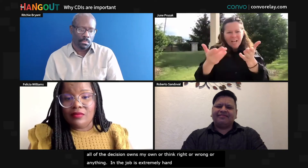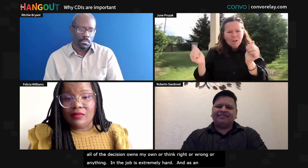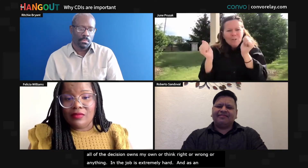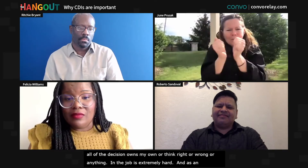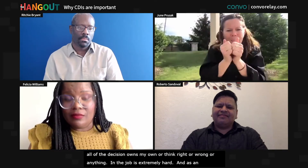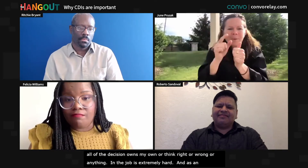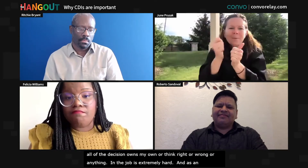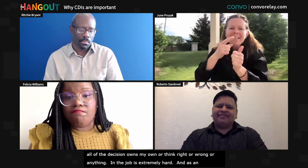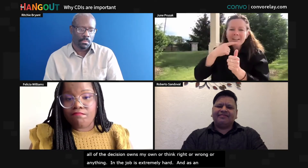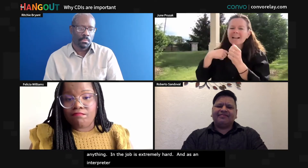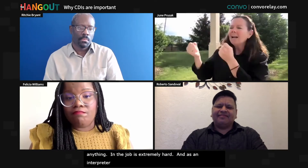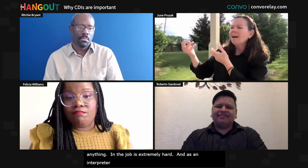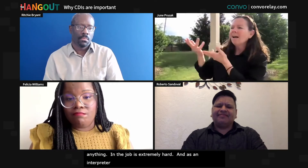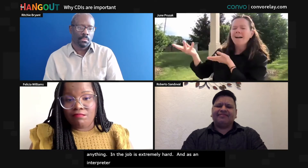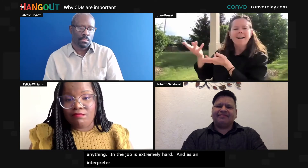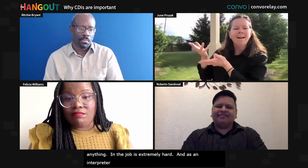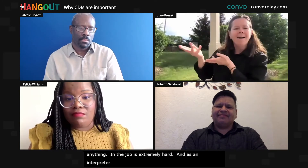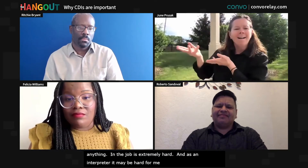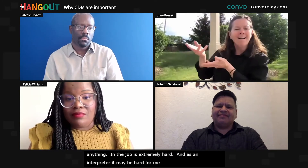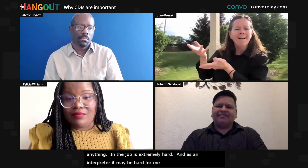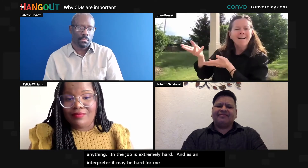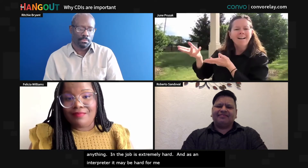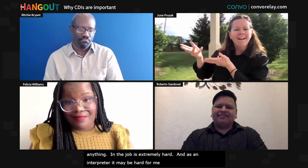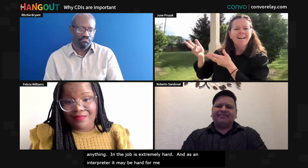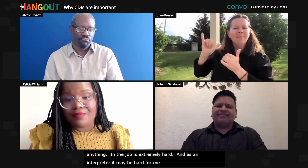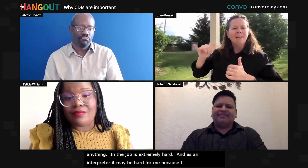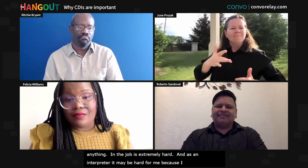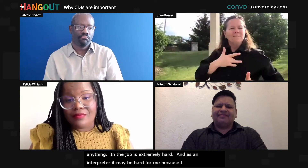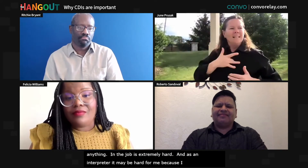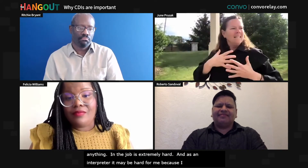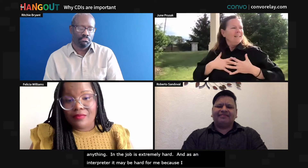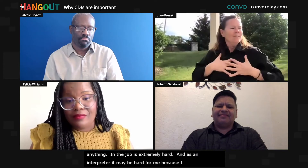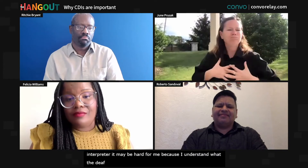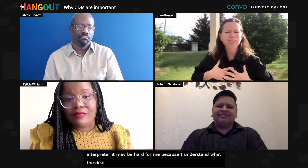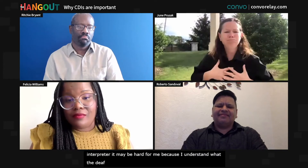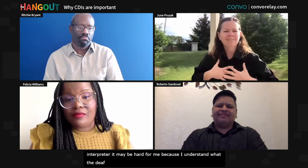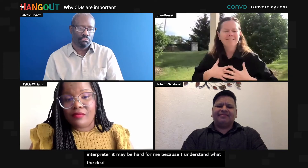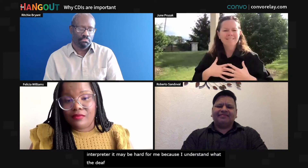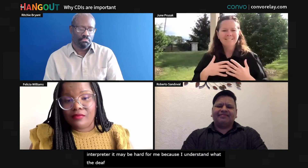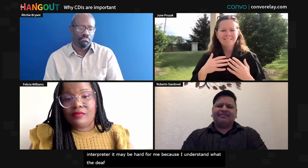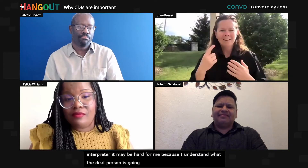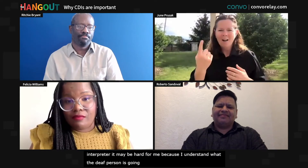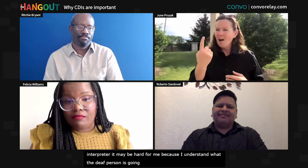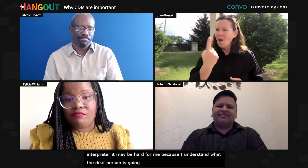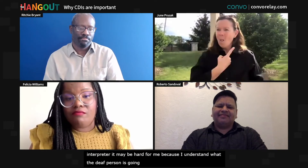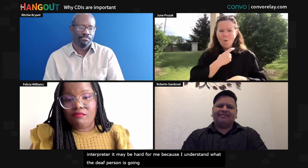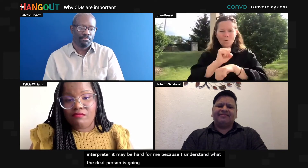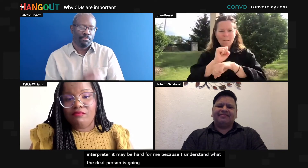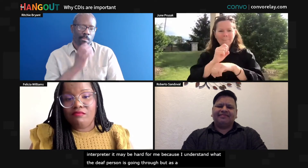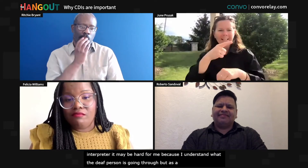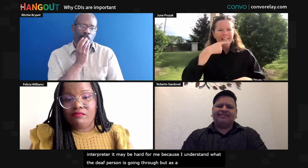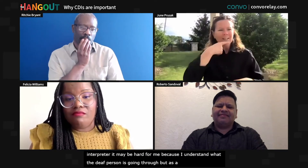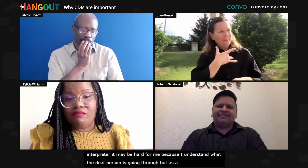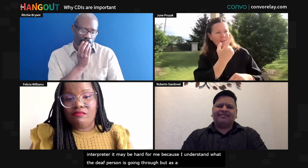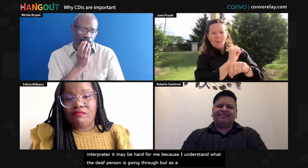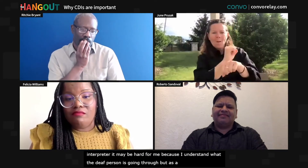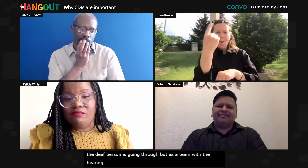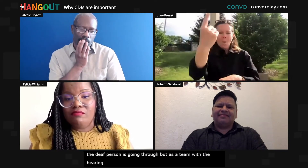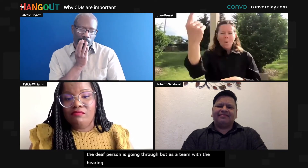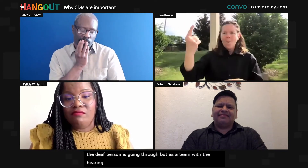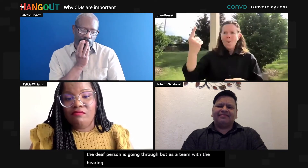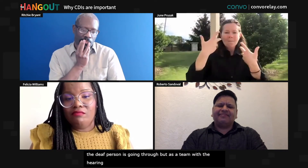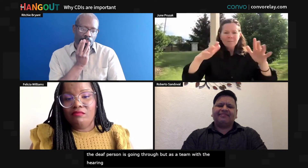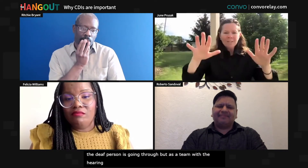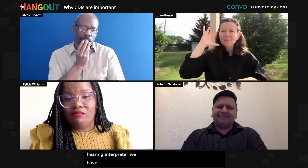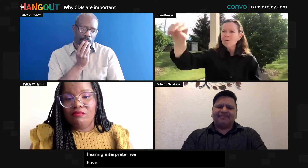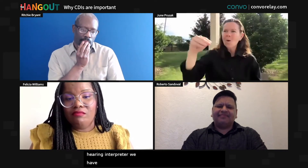the deaf person is going through. But as a team with a hearing interpreter, we're working together. And that sense of, I have someone else there. I'm not